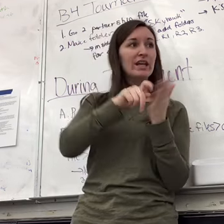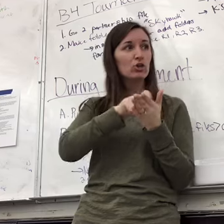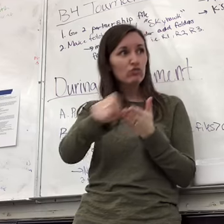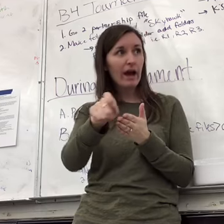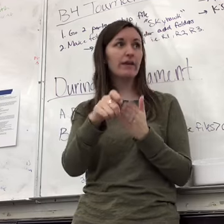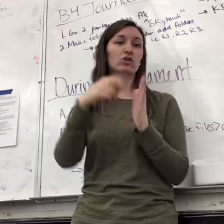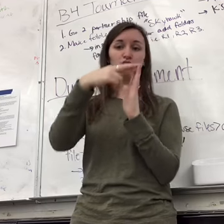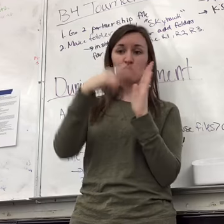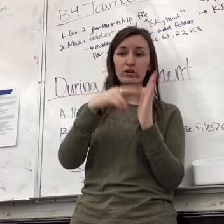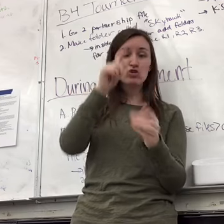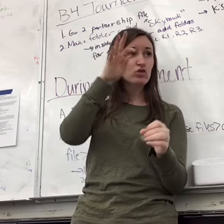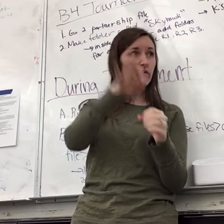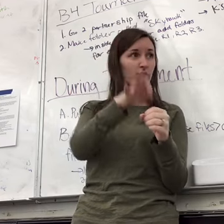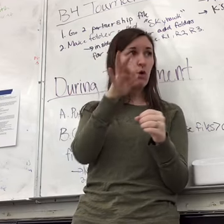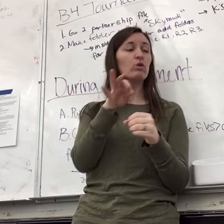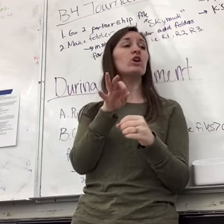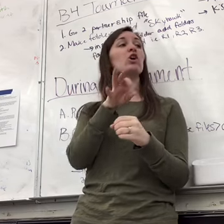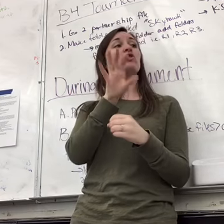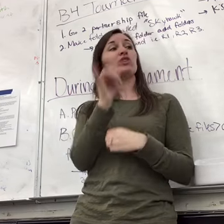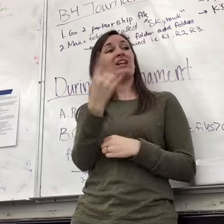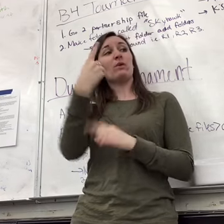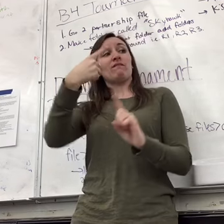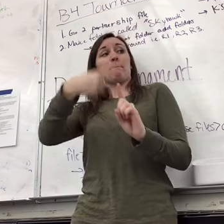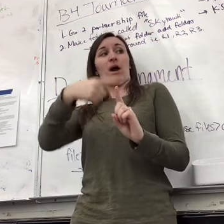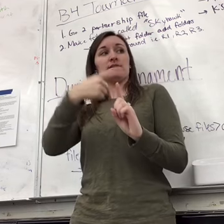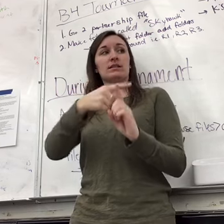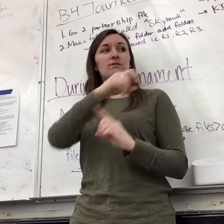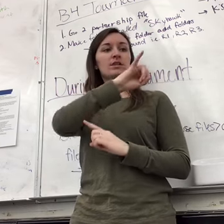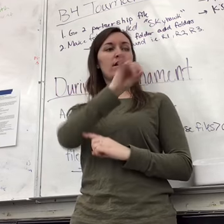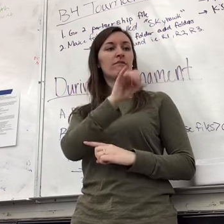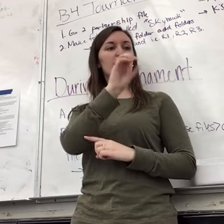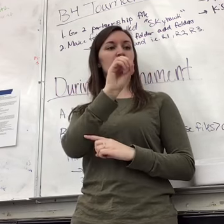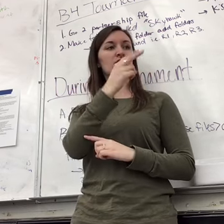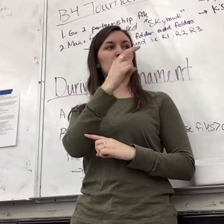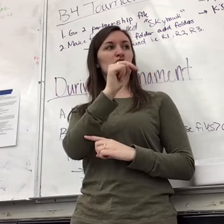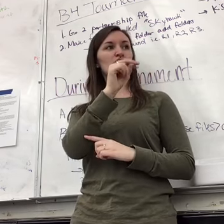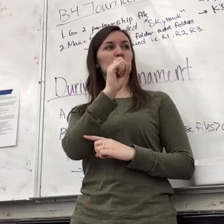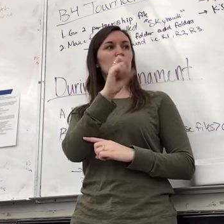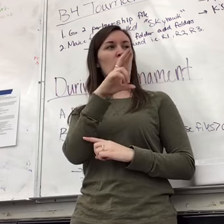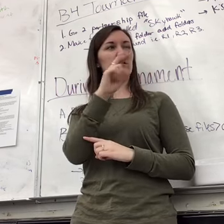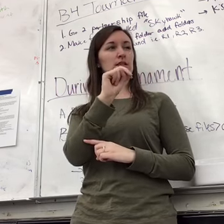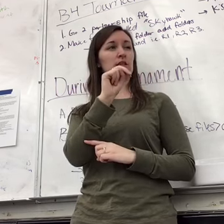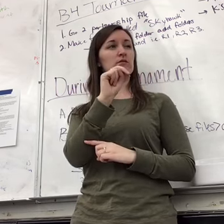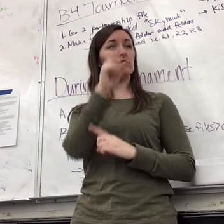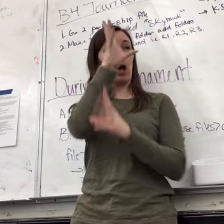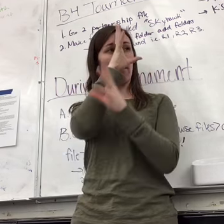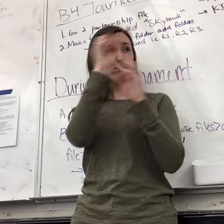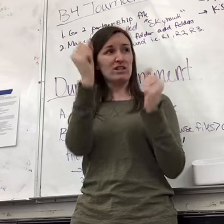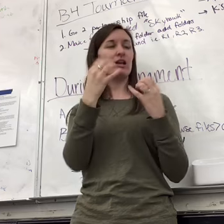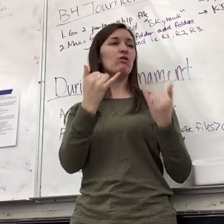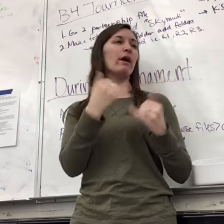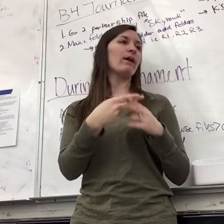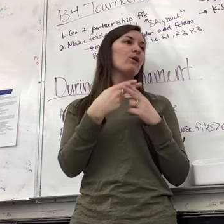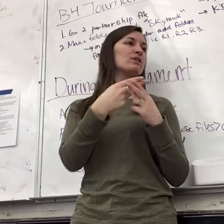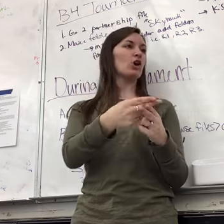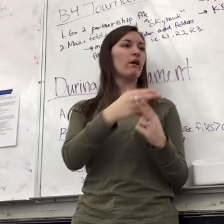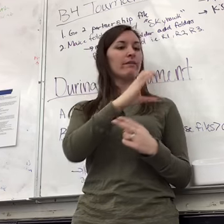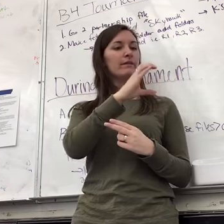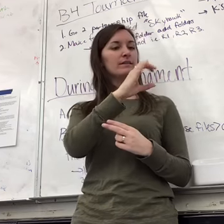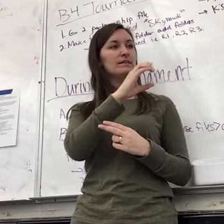a positive of Johnson's presidency. Nowadays it's called the Civil Rights Commission. That changes following in 1960. So we had the